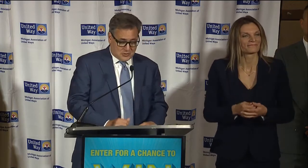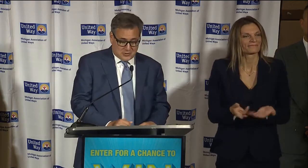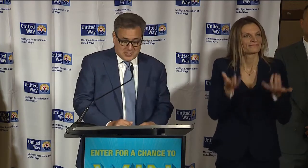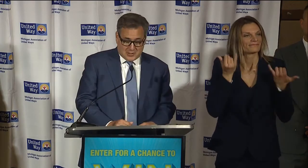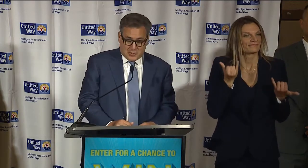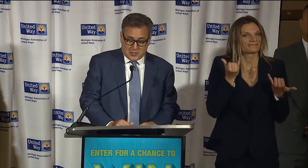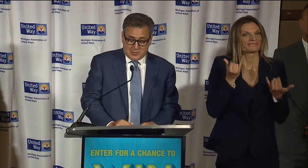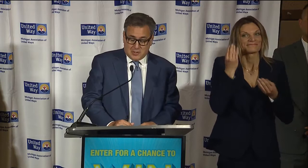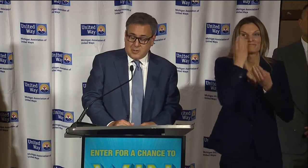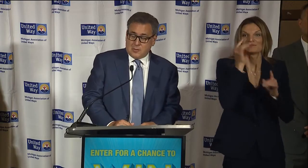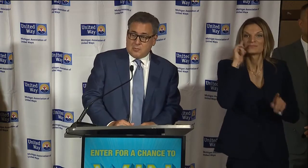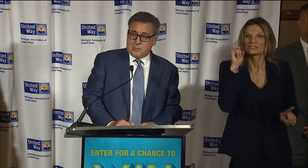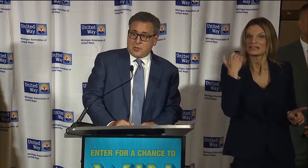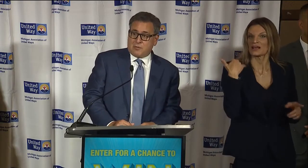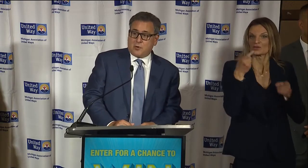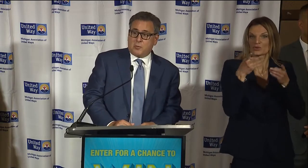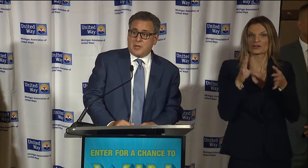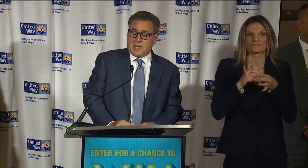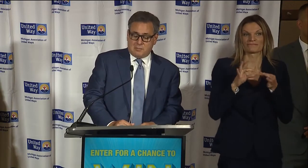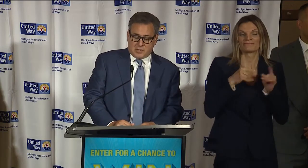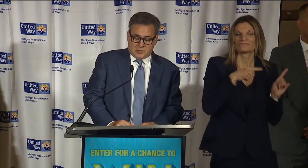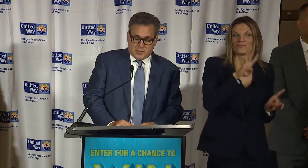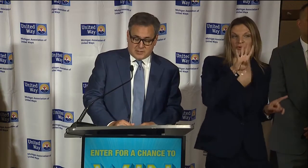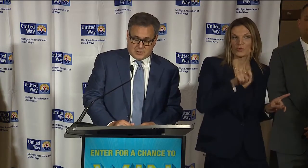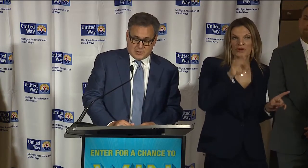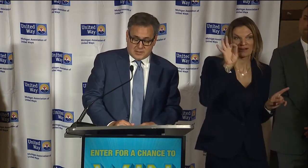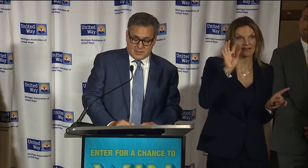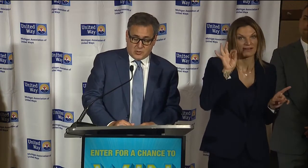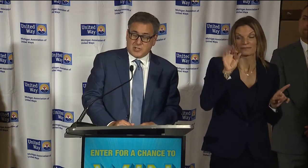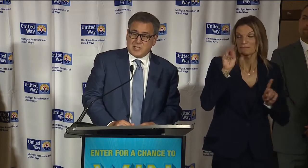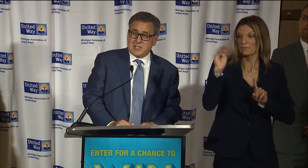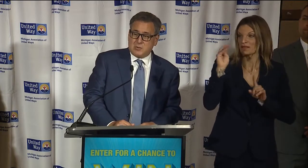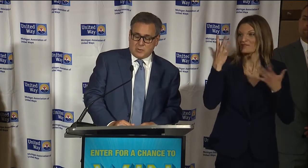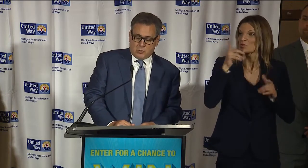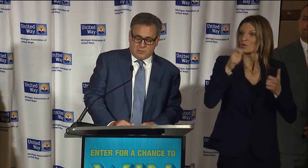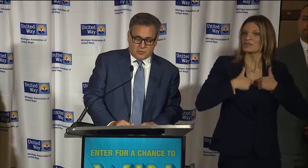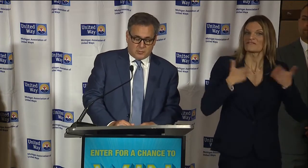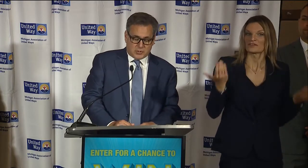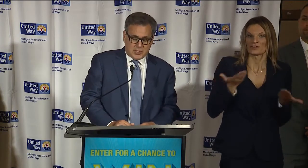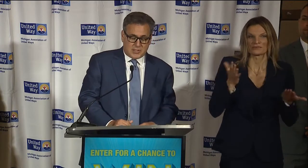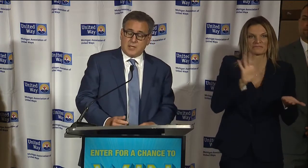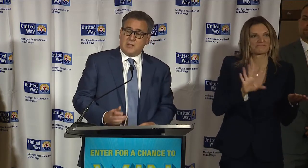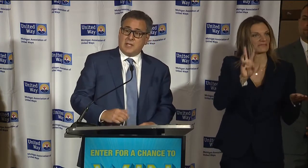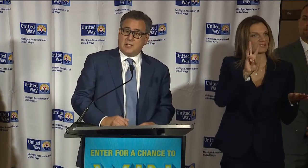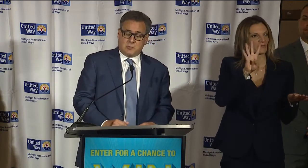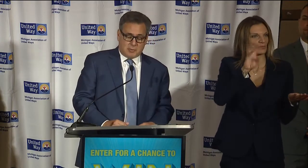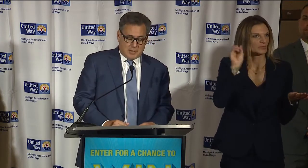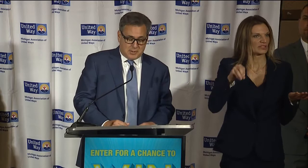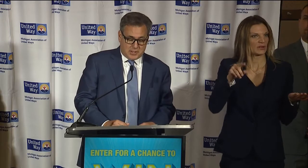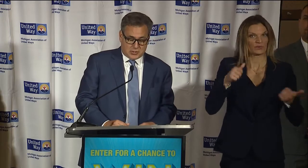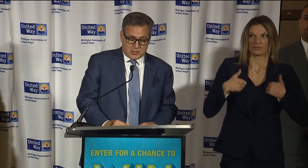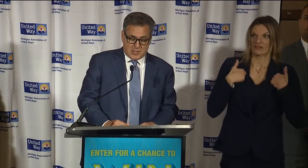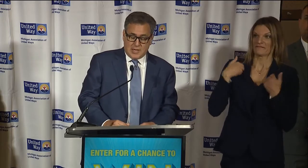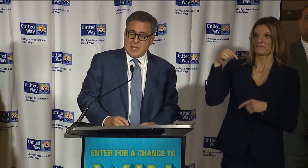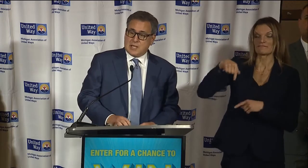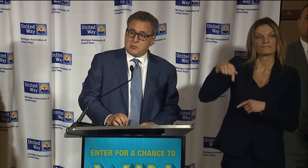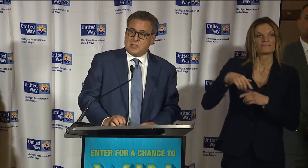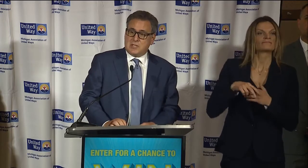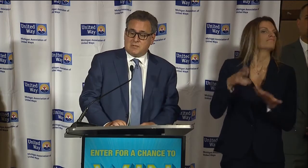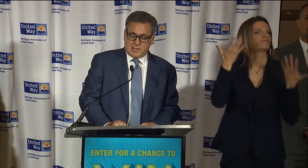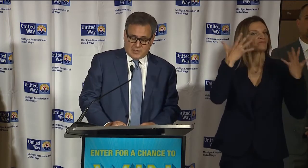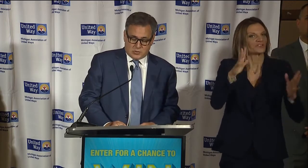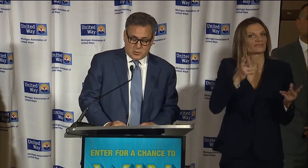as Director Hertel noted, more than 4.9 million residents, or 61.4% of the eligible population,